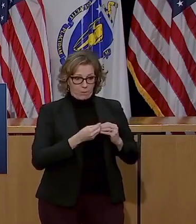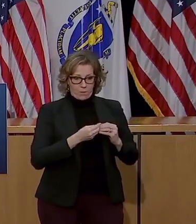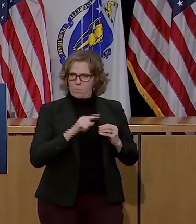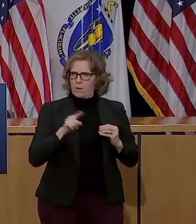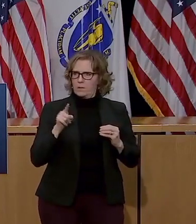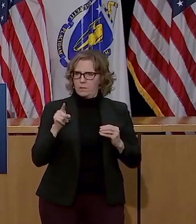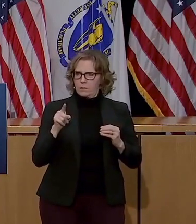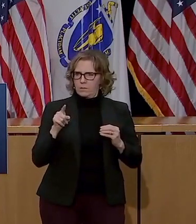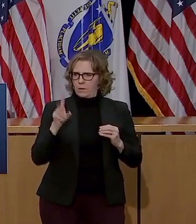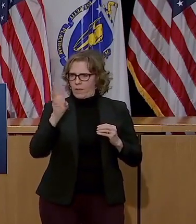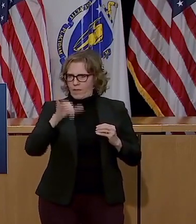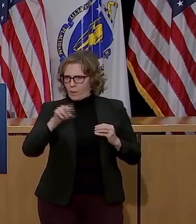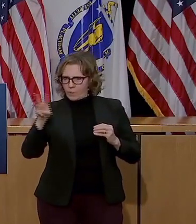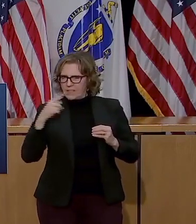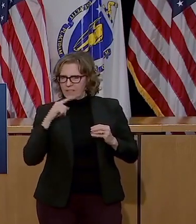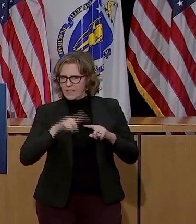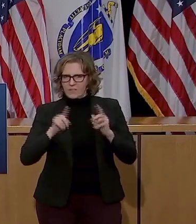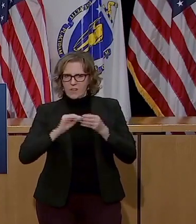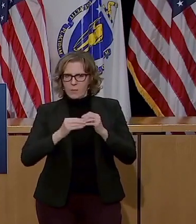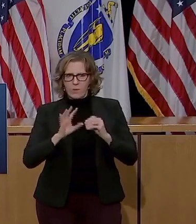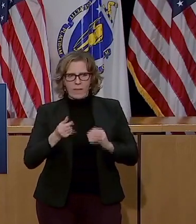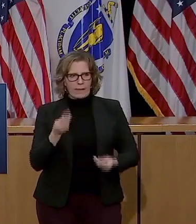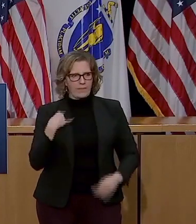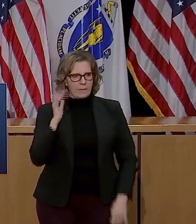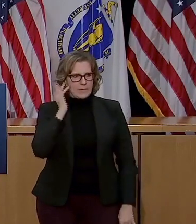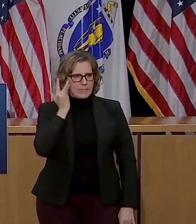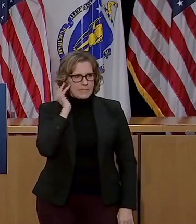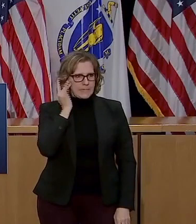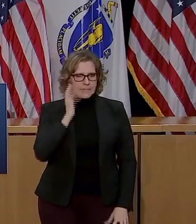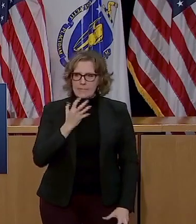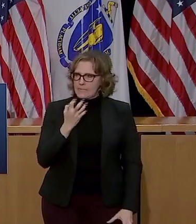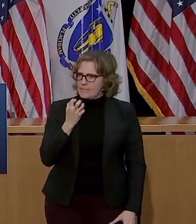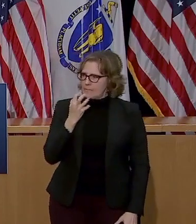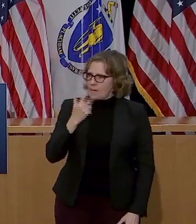and frankly, it's making me a little cranky. And